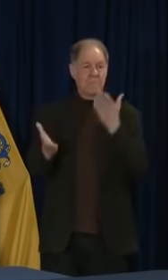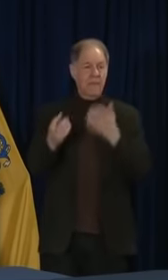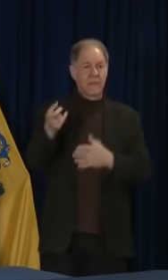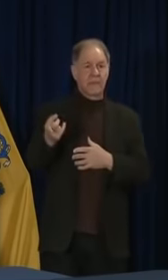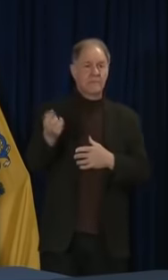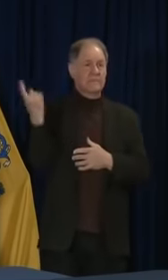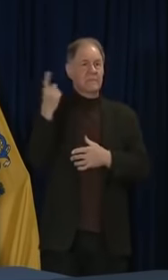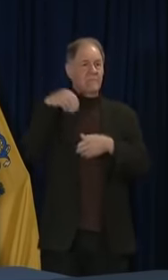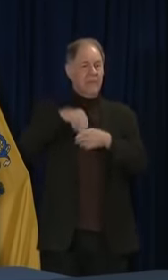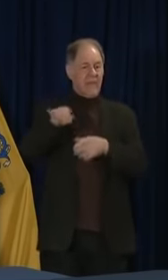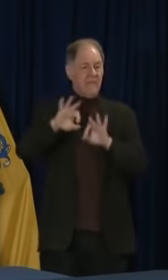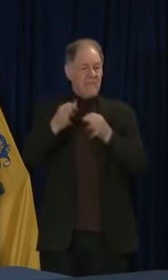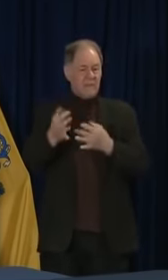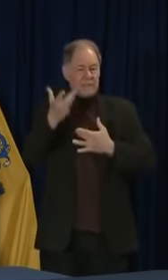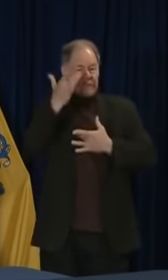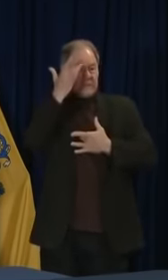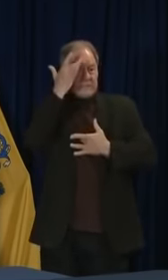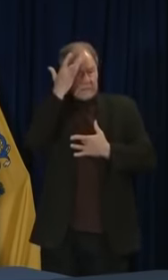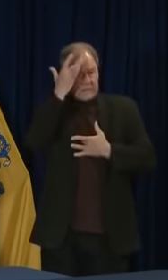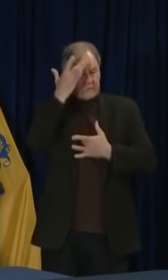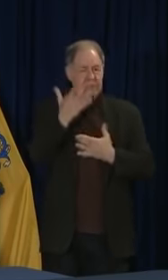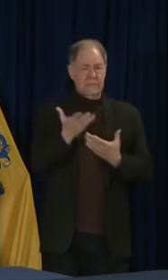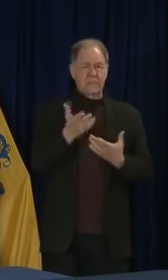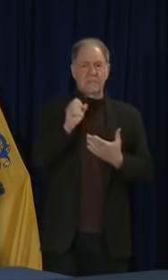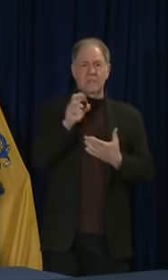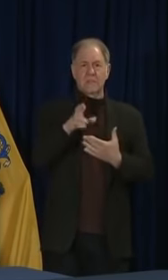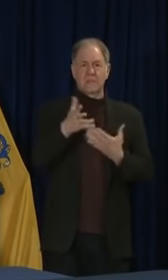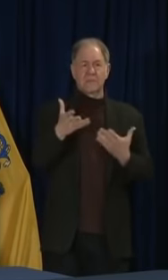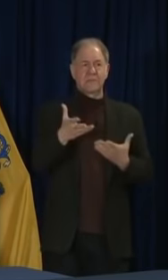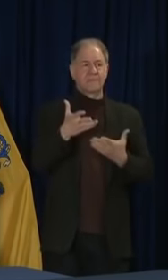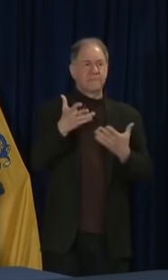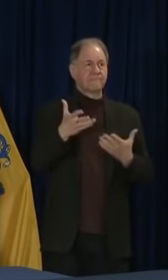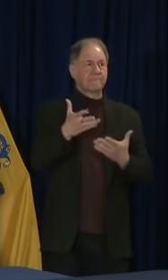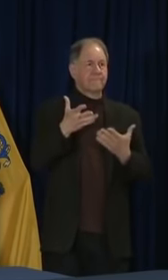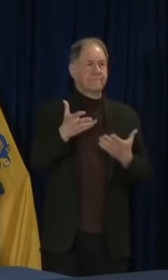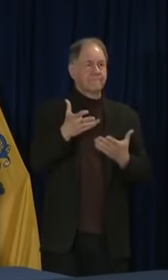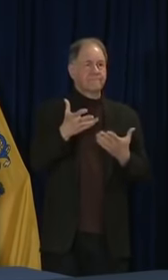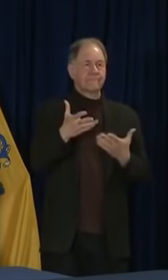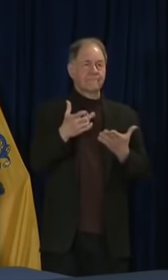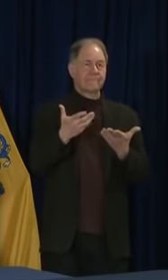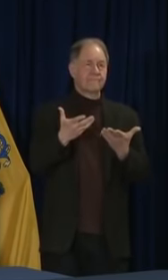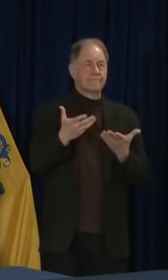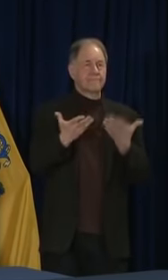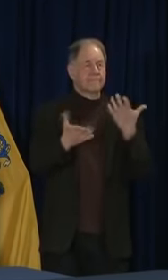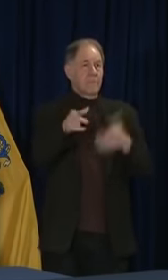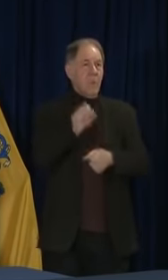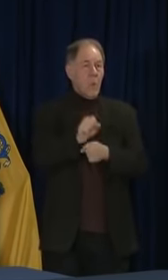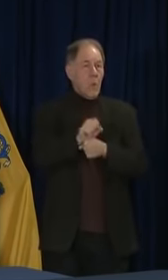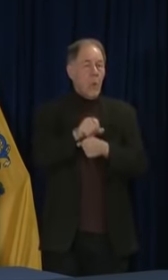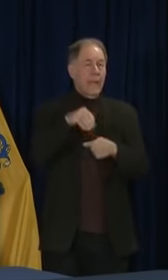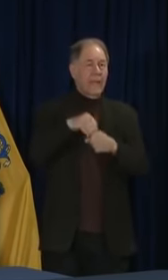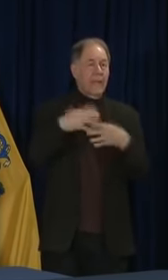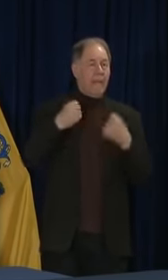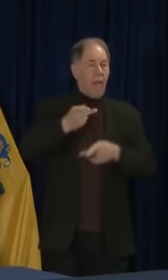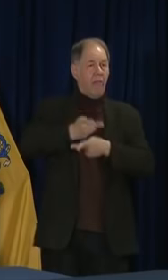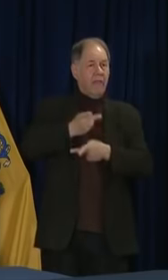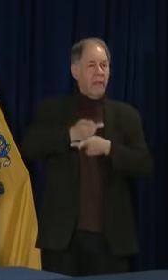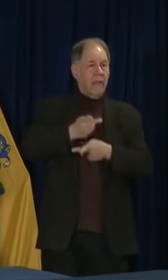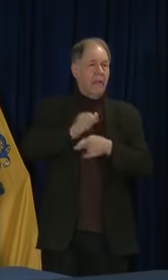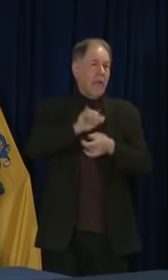member, or I won't even use the example of being a healthcare worker because they're obviously